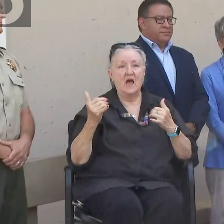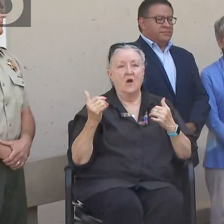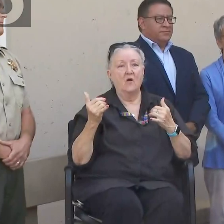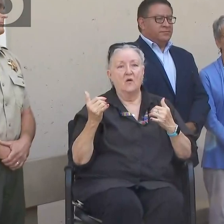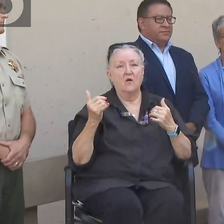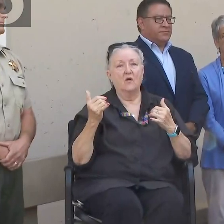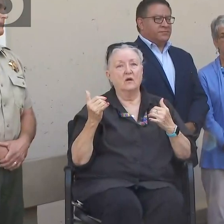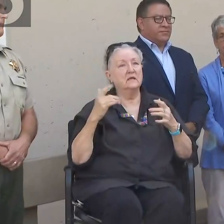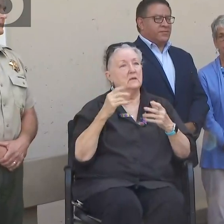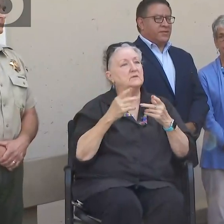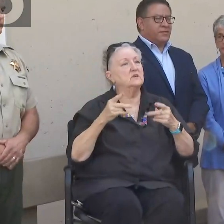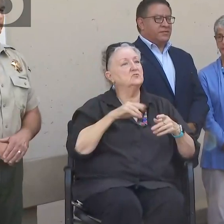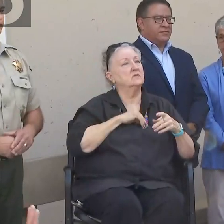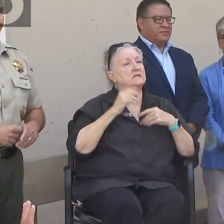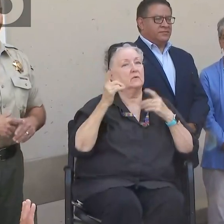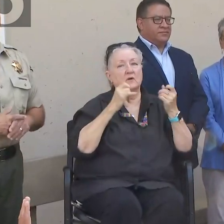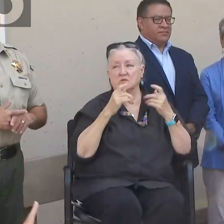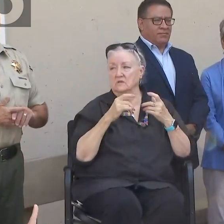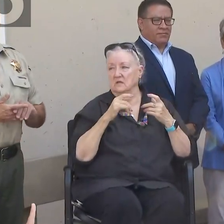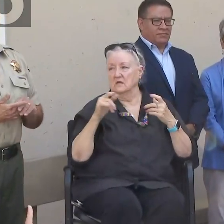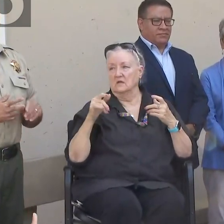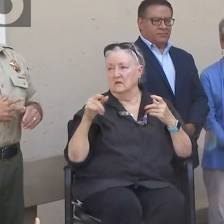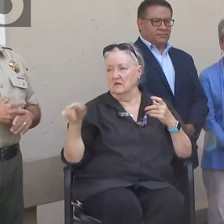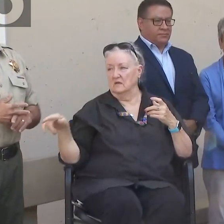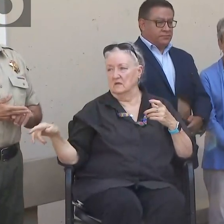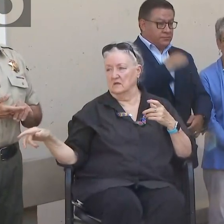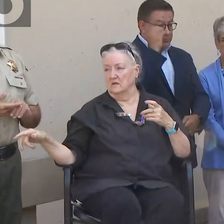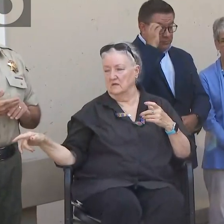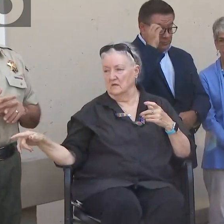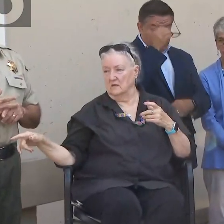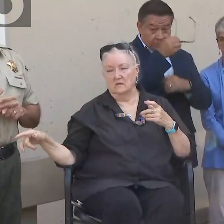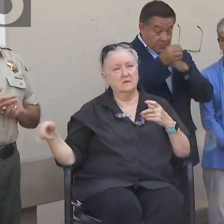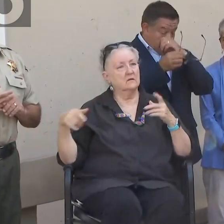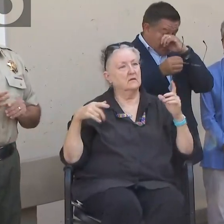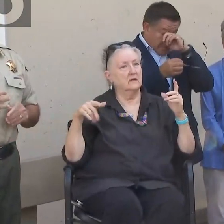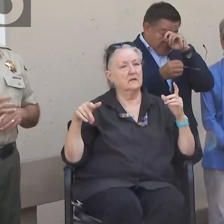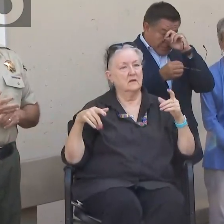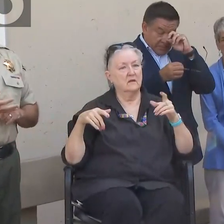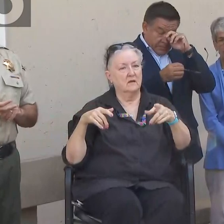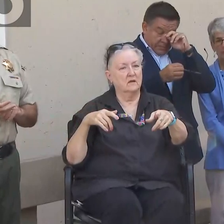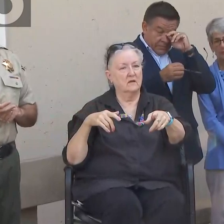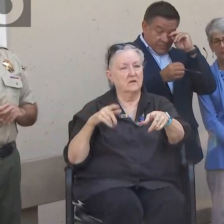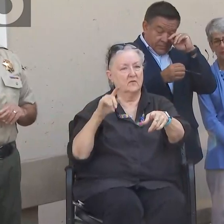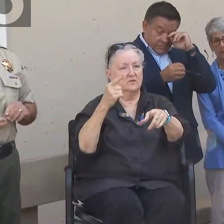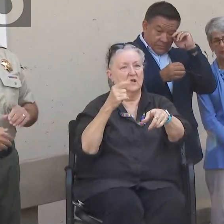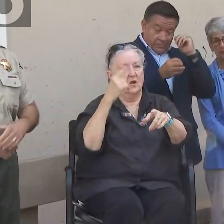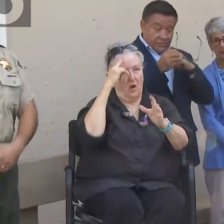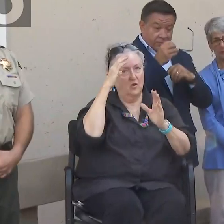be in a position to take some questions from you. Let me get him first. Are you